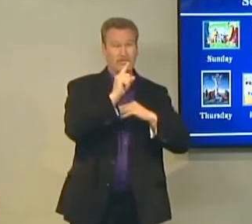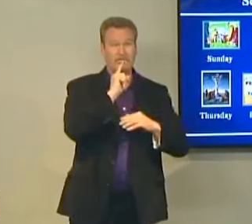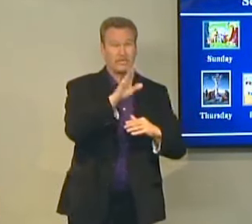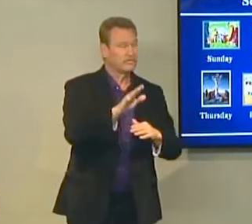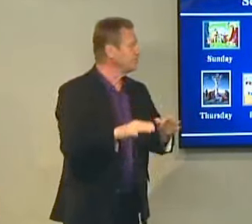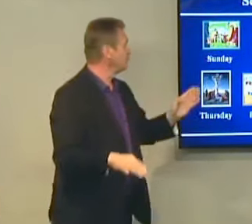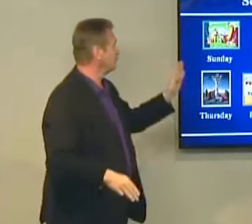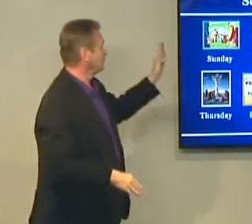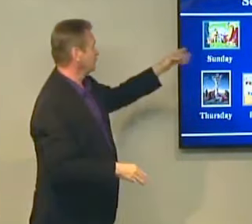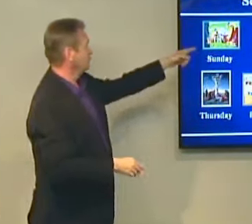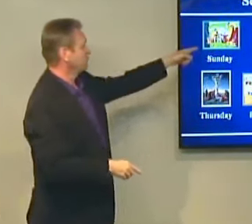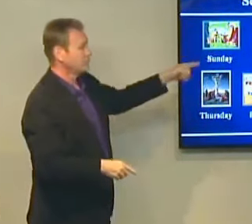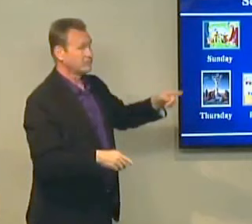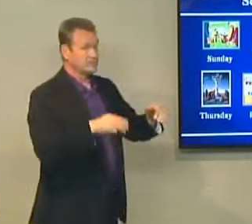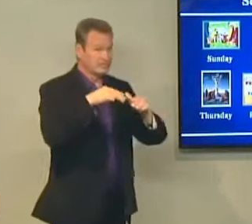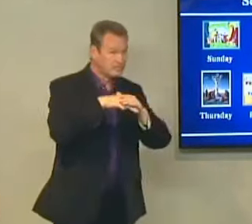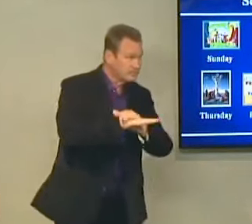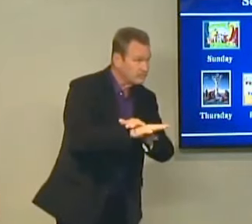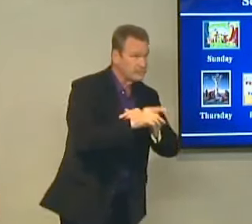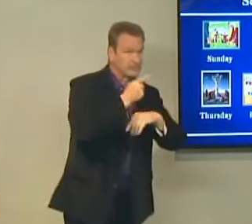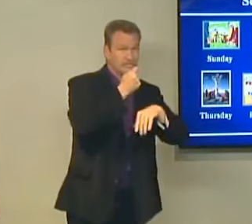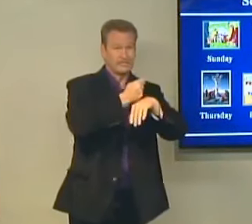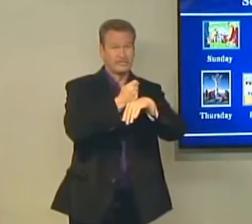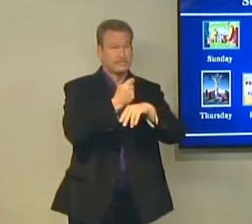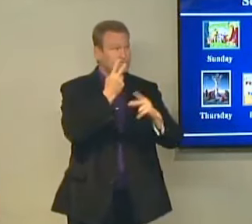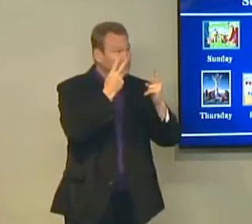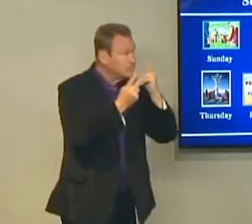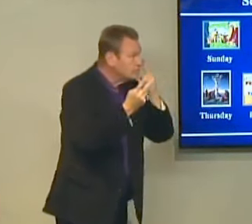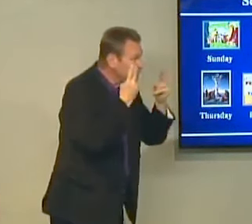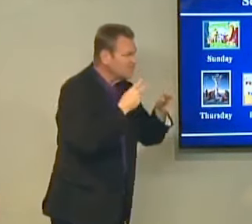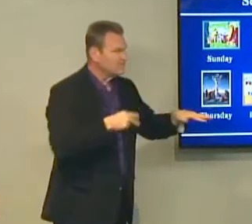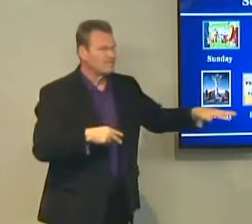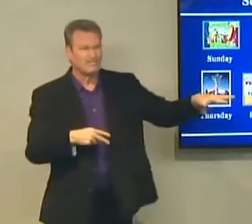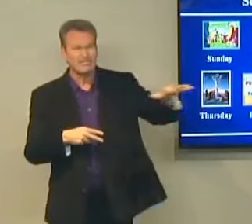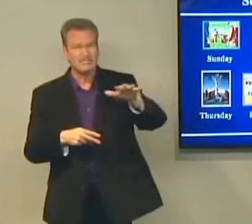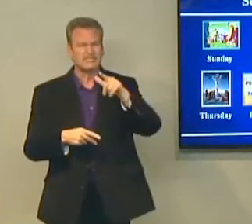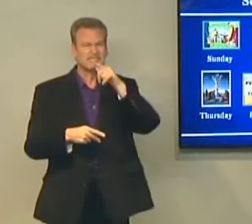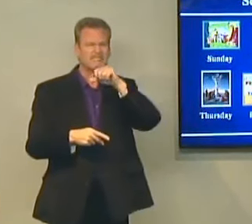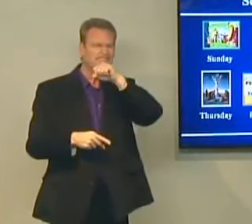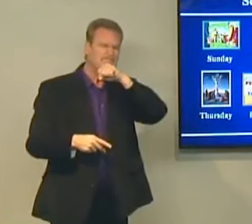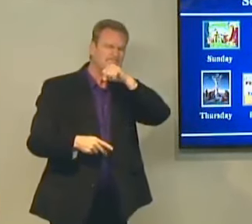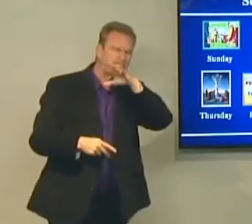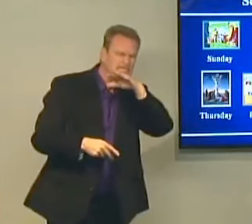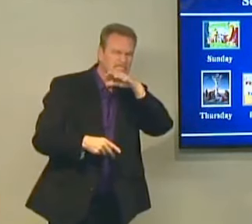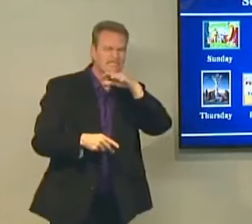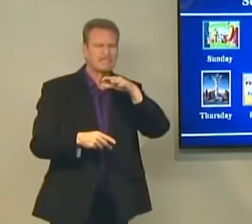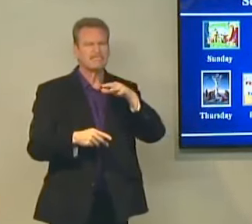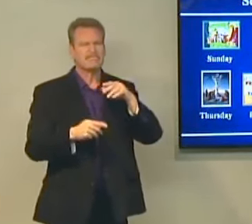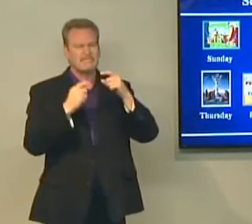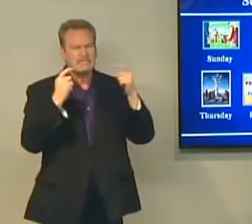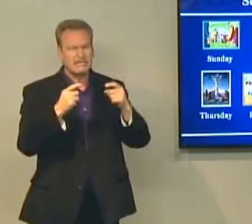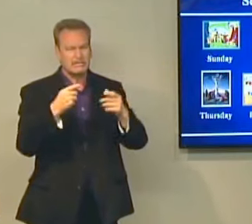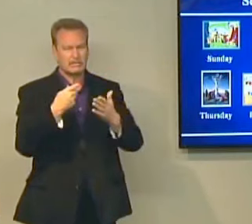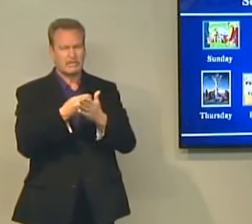So after Jesus entered into the temple, after riding on this donkey, he saw what was going on, and the filth, and the